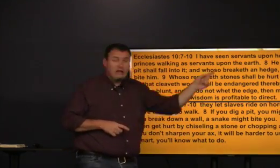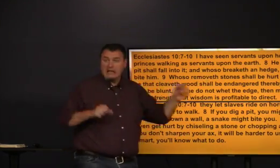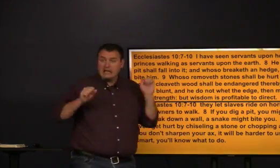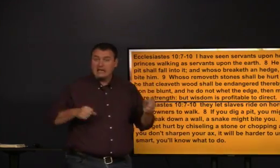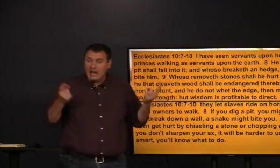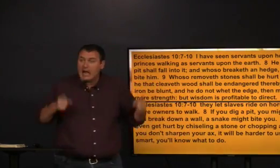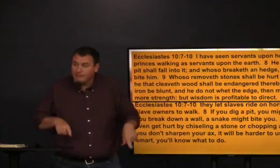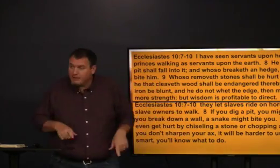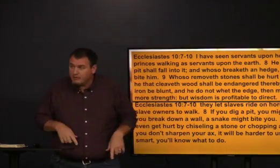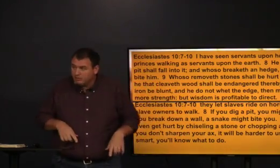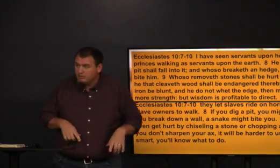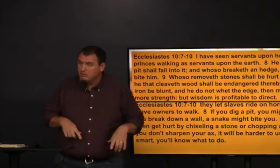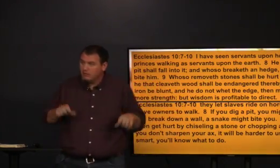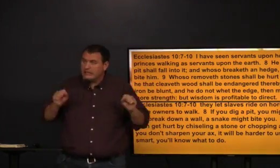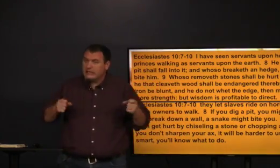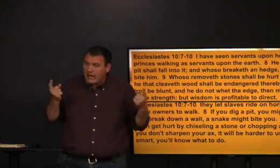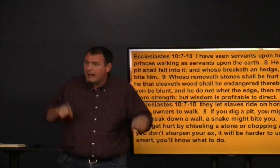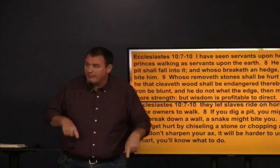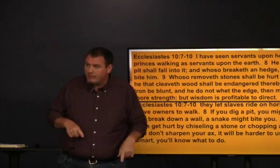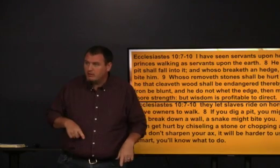It can happen. It can happen.